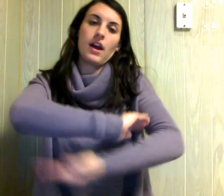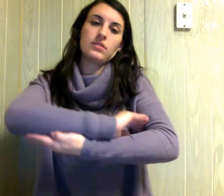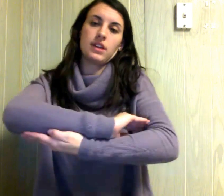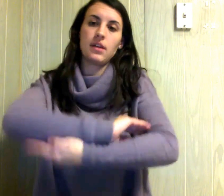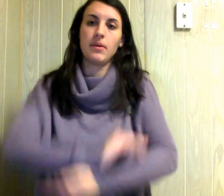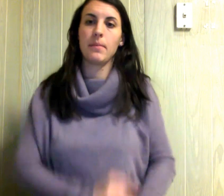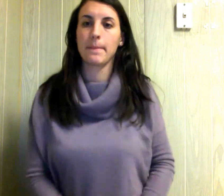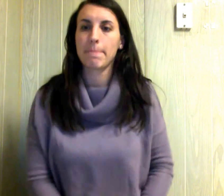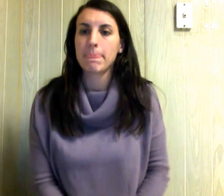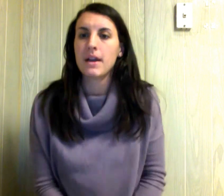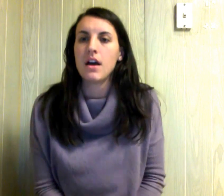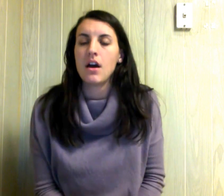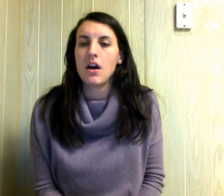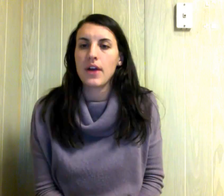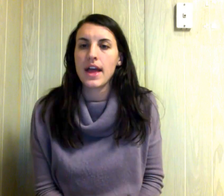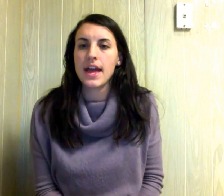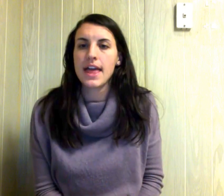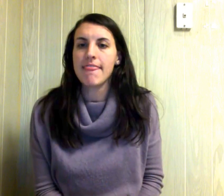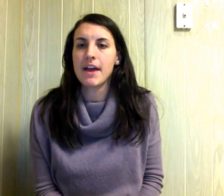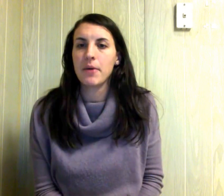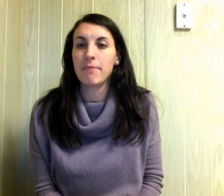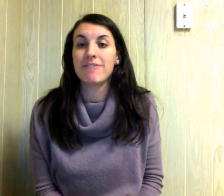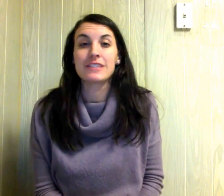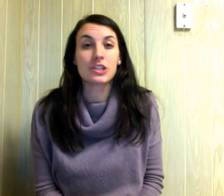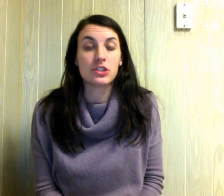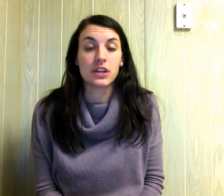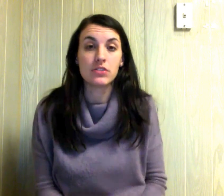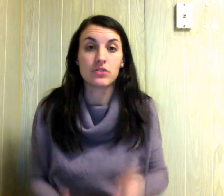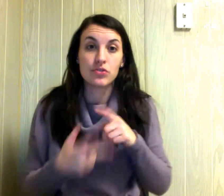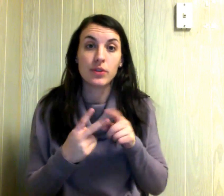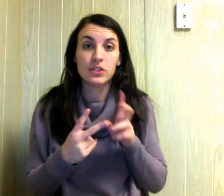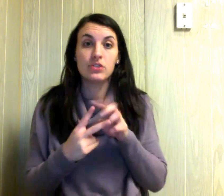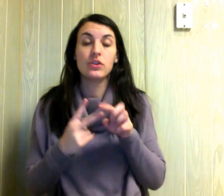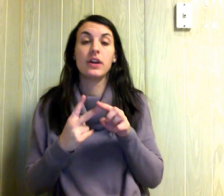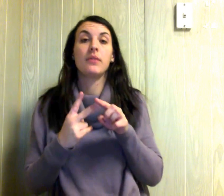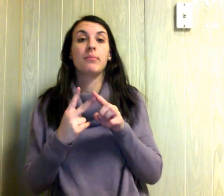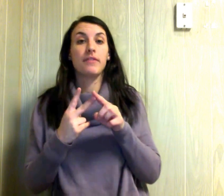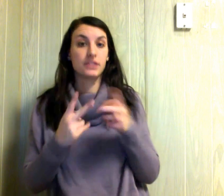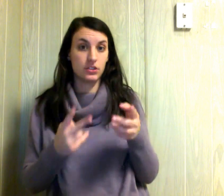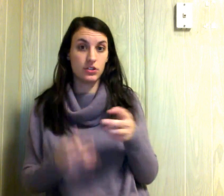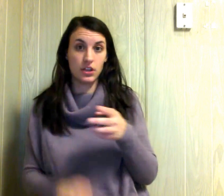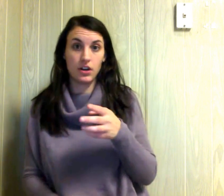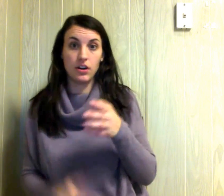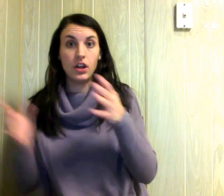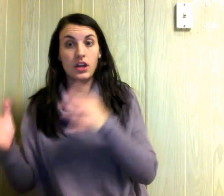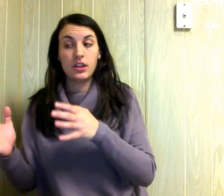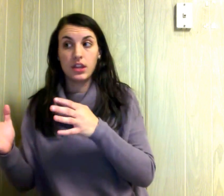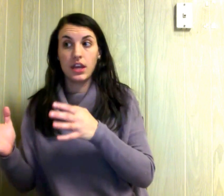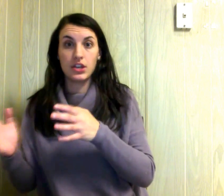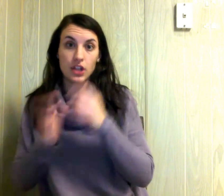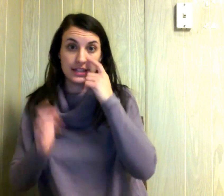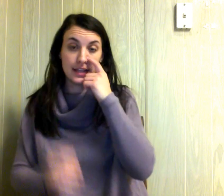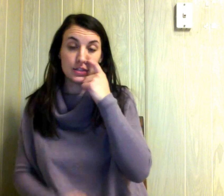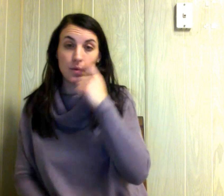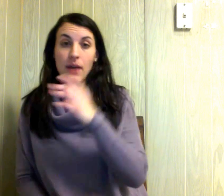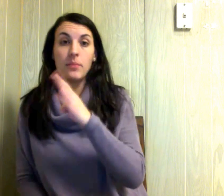outside elbow. Okay, and then we have breakfast, lunch, and dinner. So there's 2 ways to do it. Breakfast, lunch, and dinner. The initialized English way would be